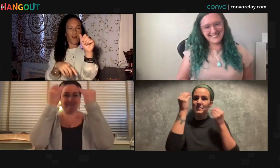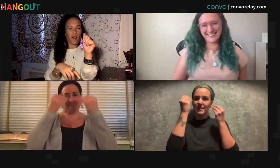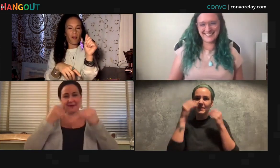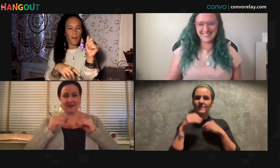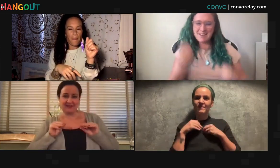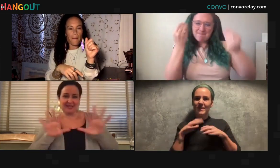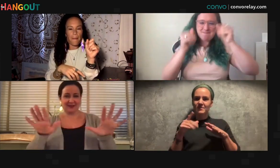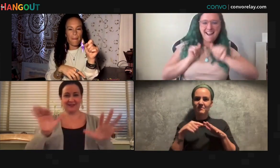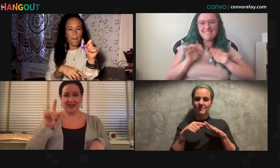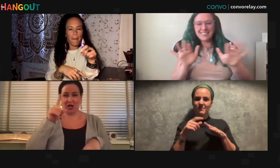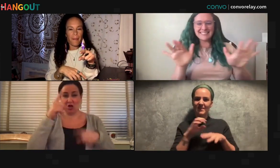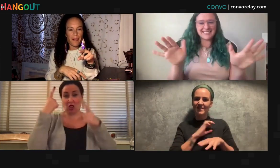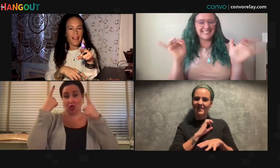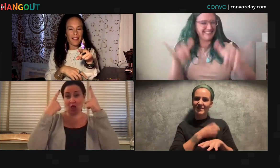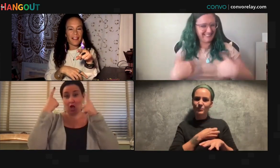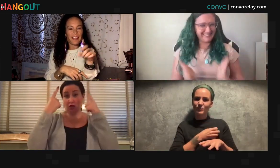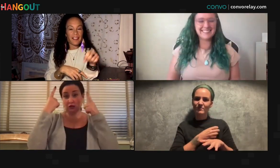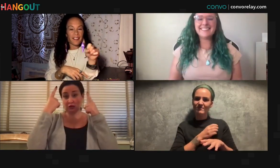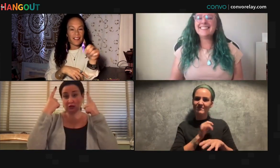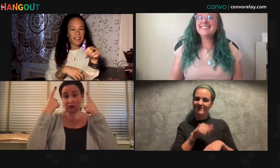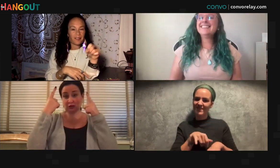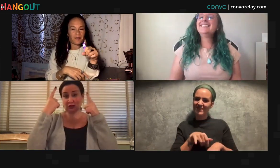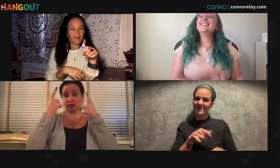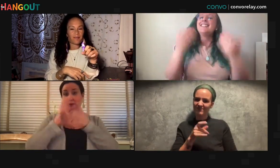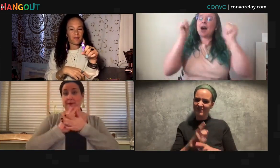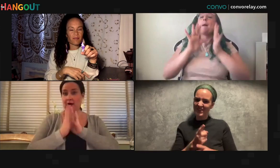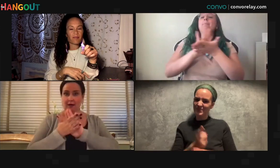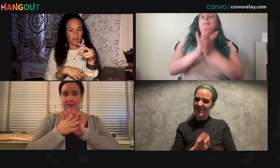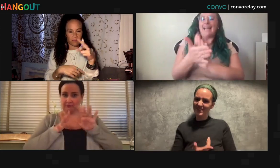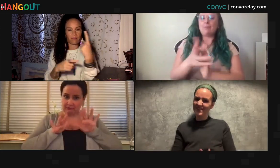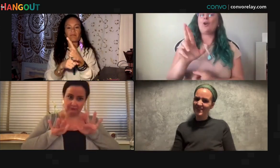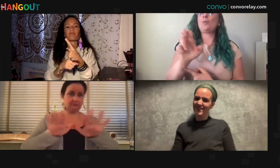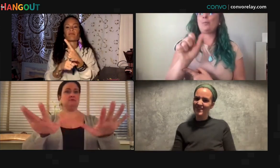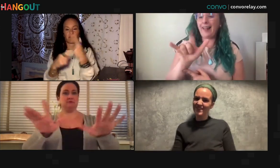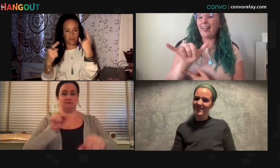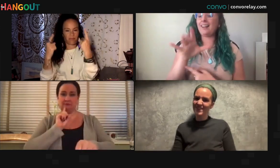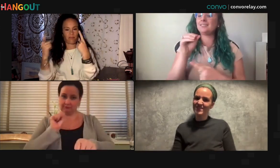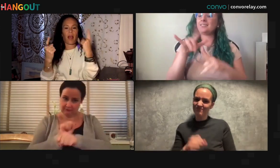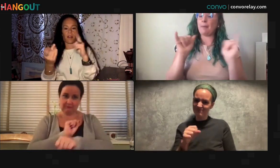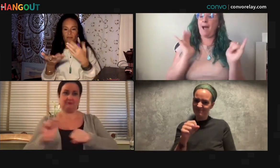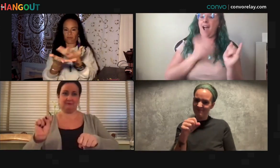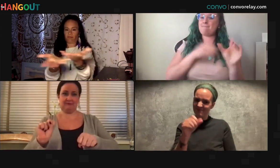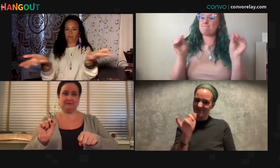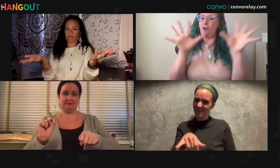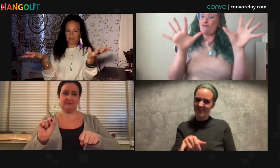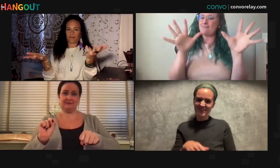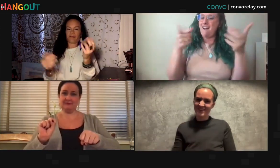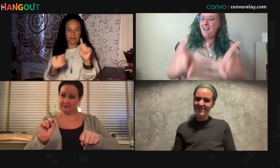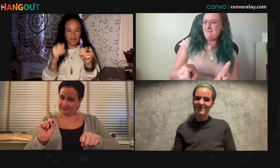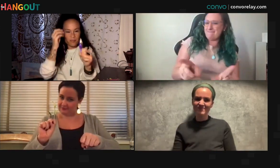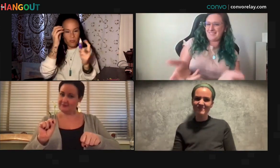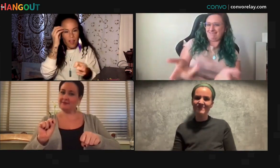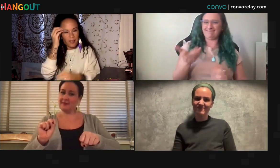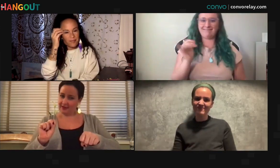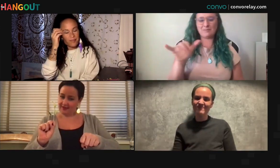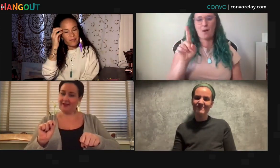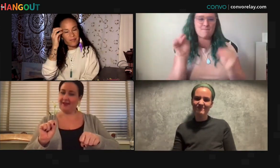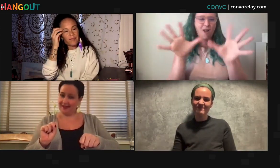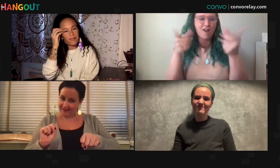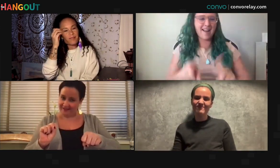turn it over to somebody else. Yeah, But manifestation is a great sign. it's like Because your thought actually becomes realistic. that's right,